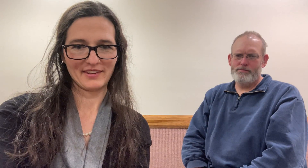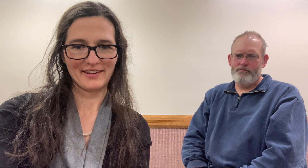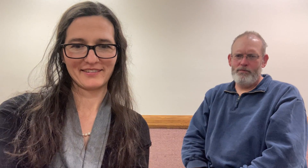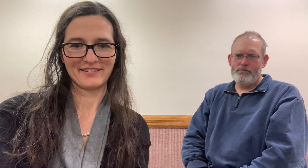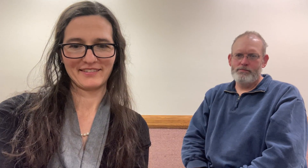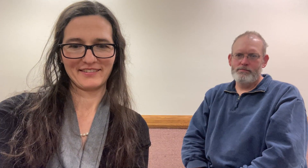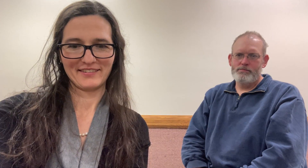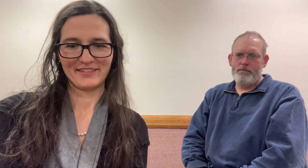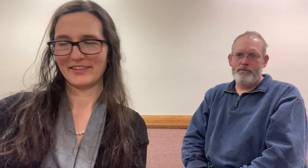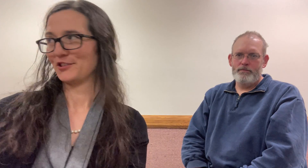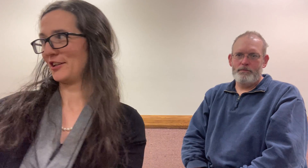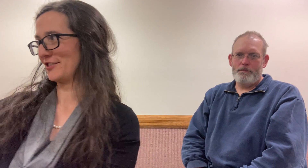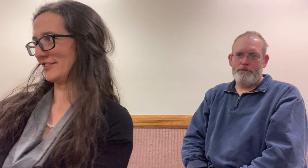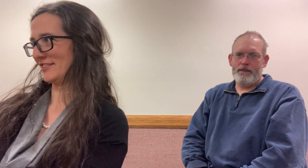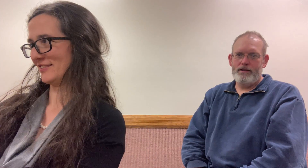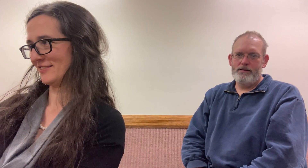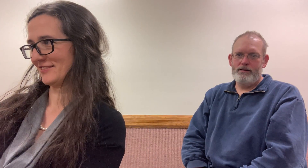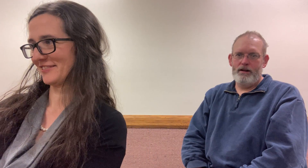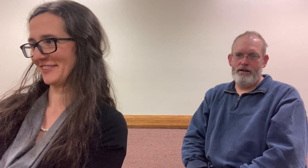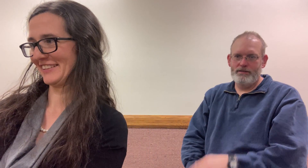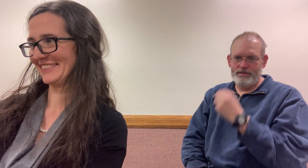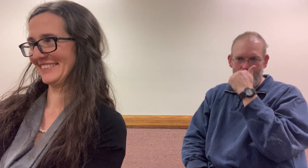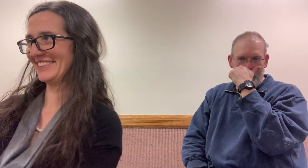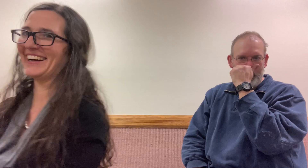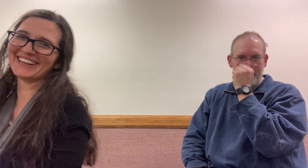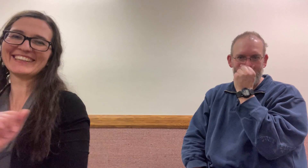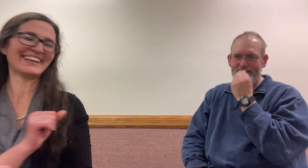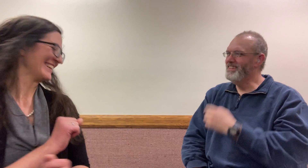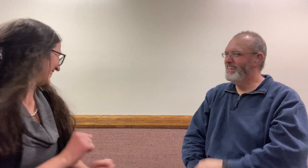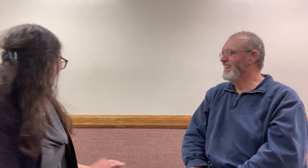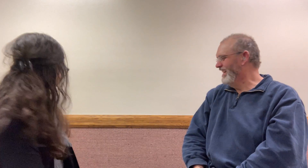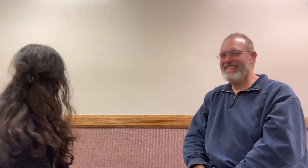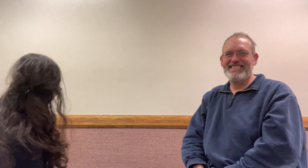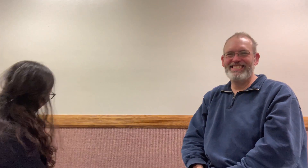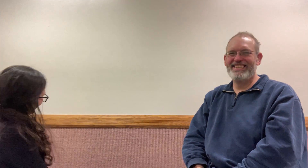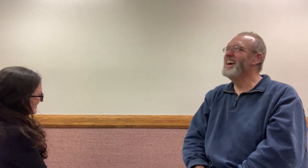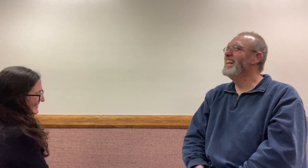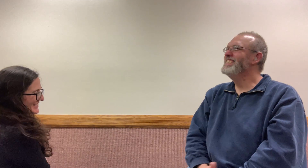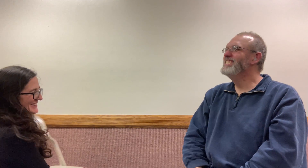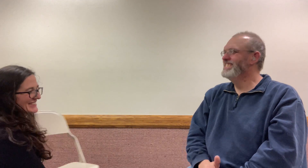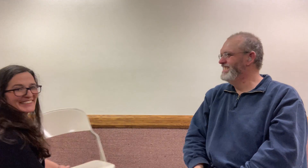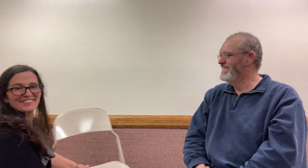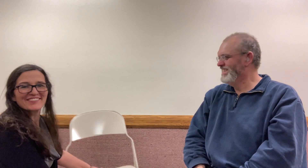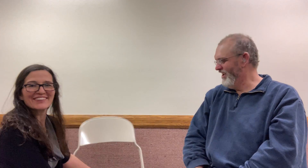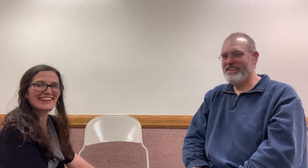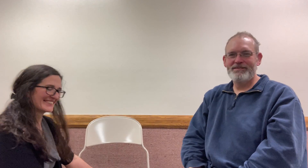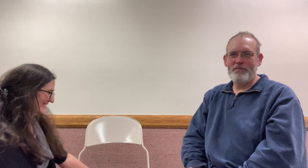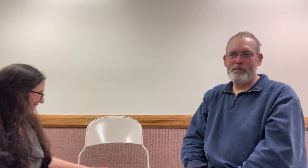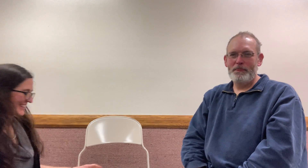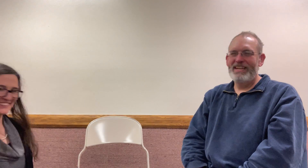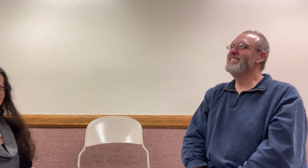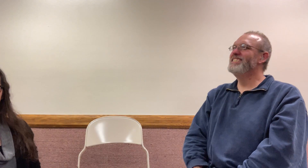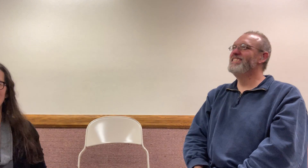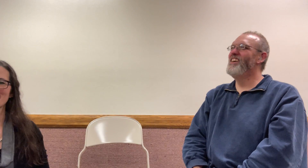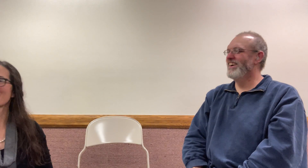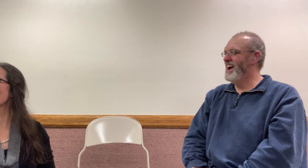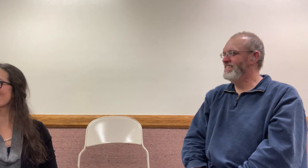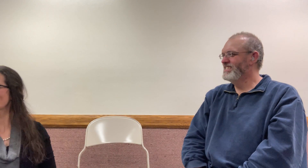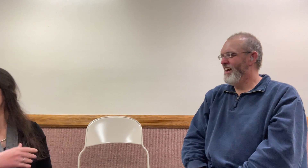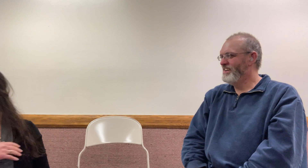Okay. Sherston, correct? Yep. Okay. And Sherston's going to go over and she's going to talk to us about countries and